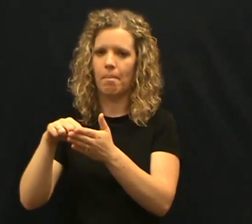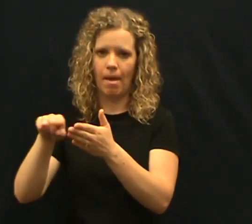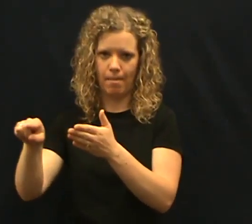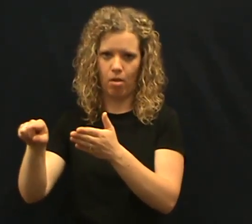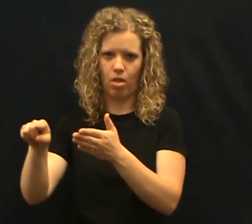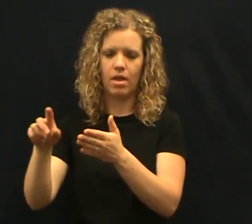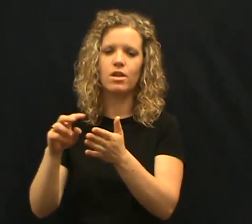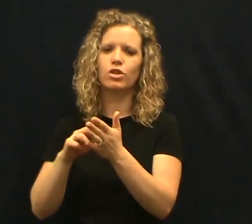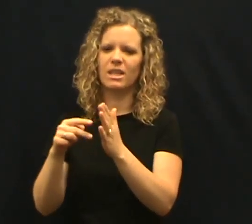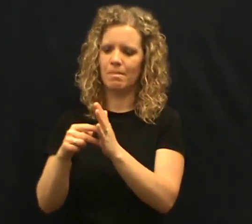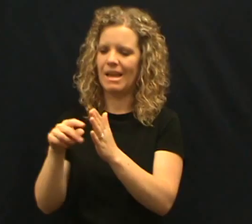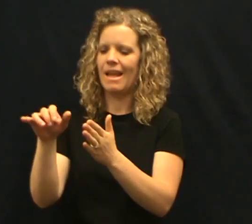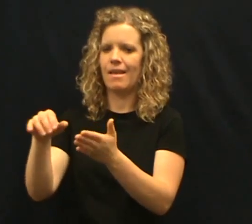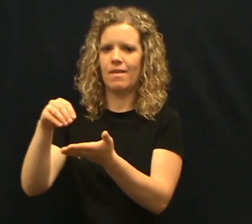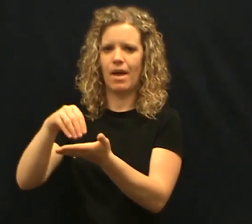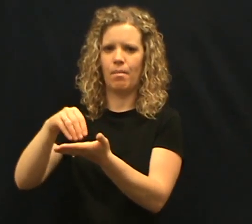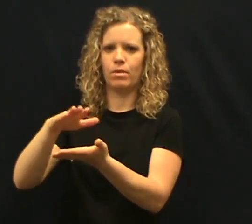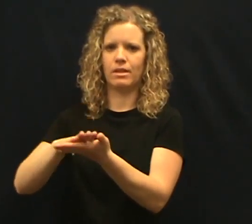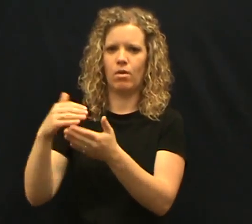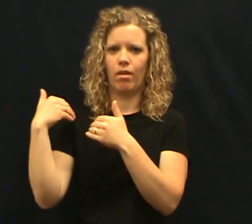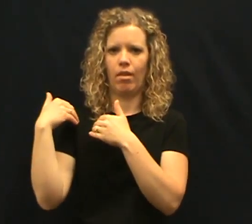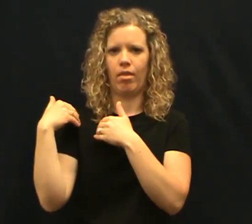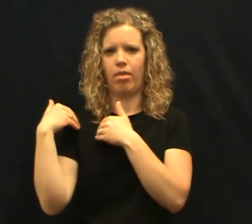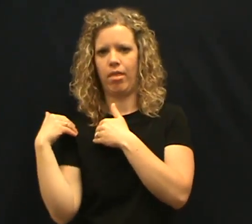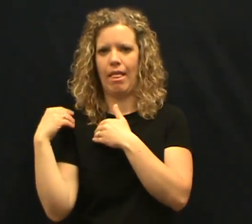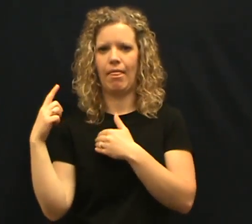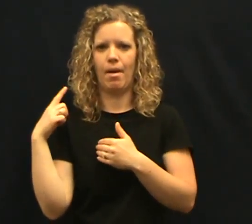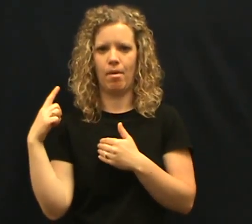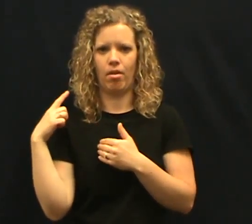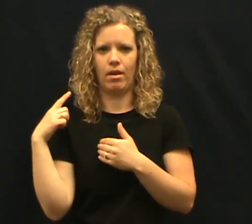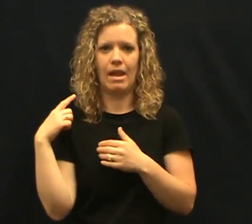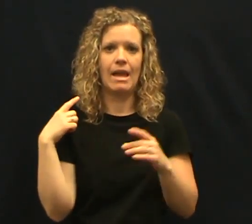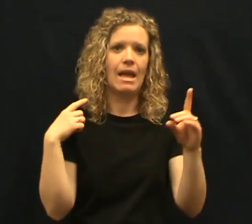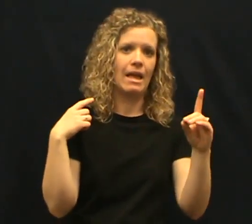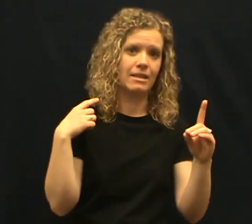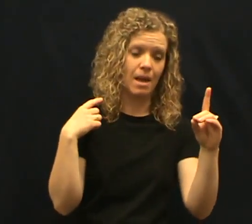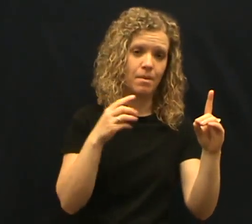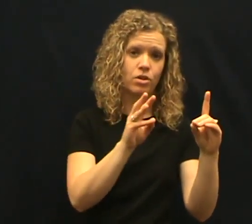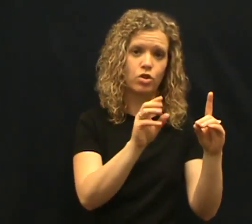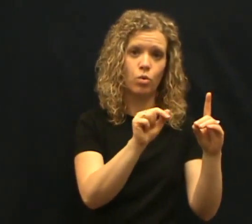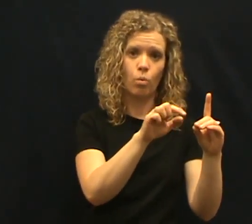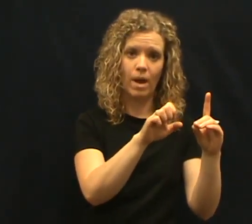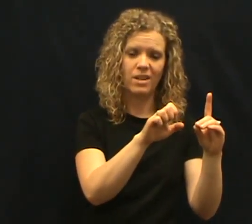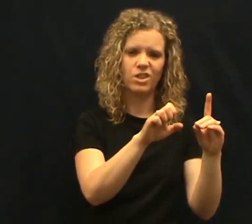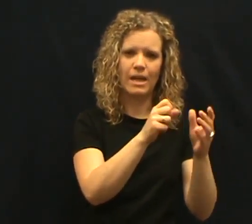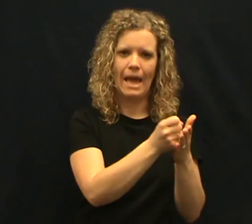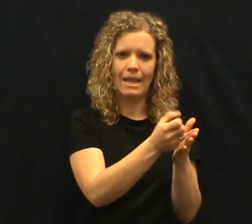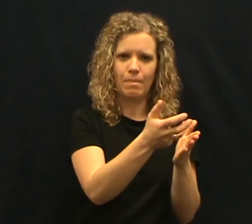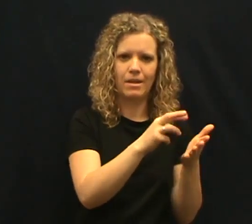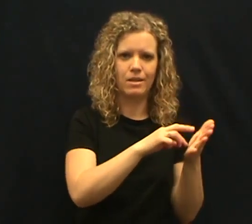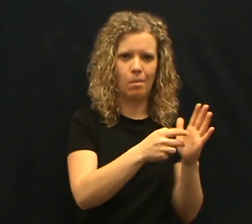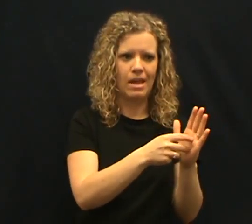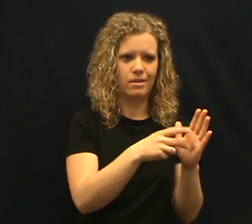records the liability. The debit to wages expense records the wage expense that we incurred this period but haven't paid